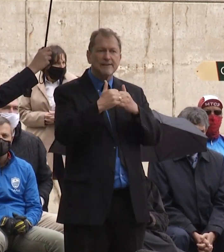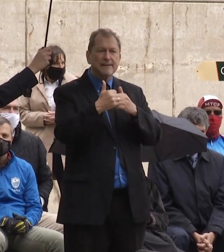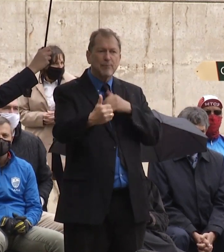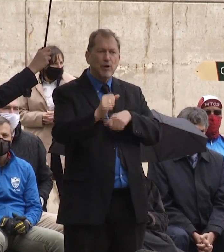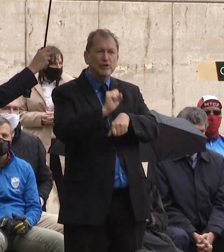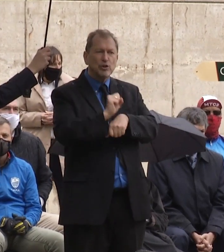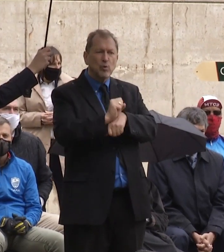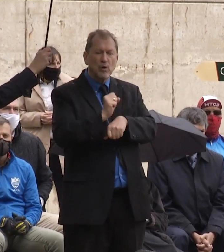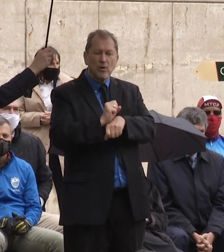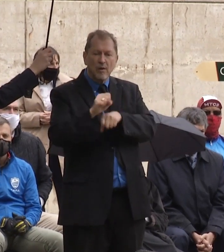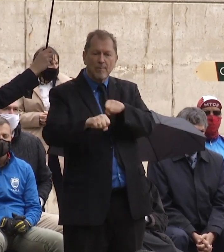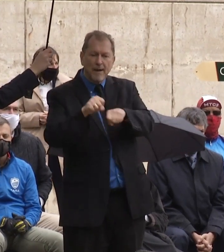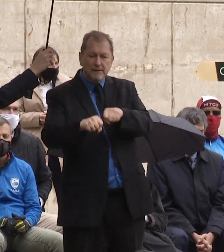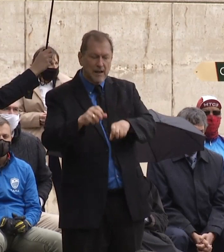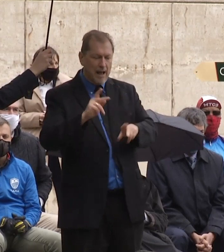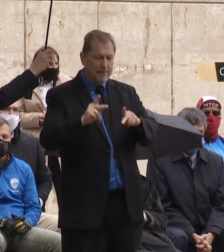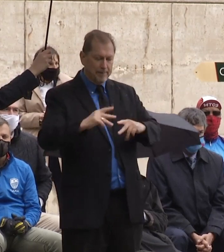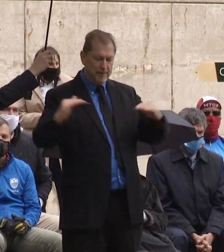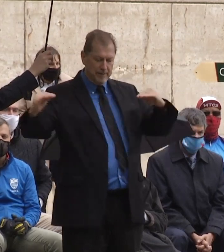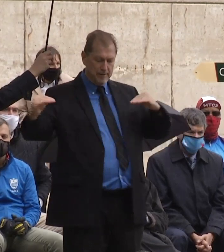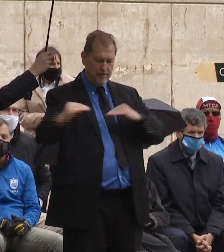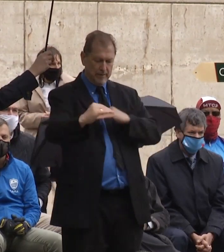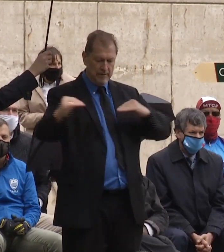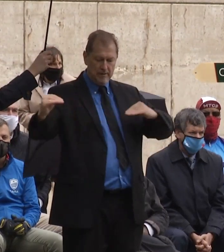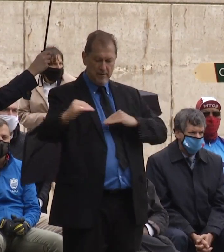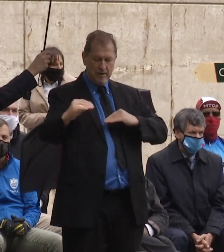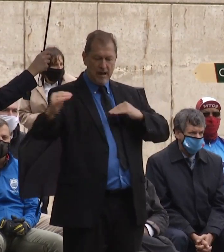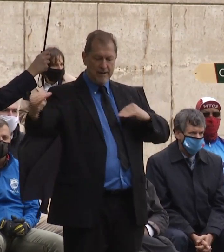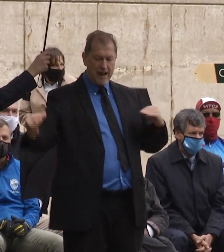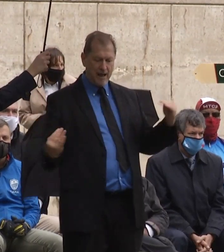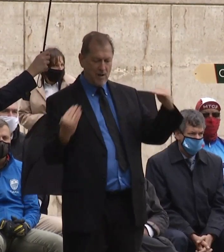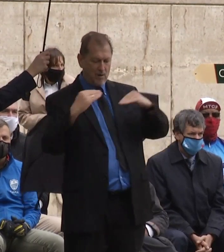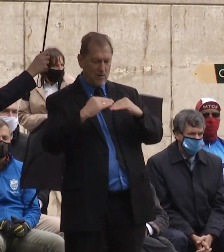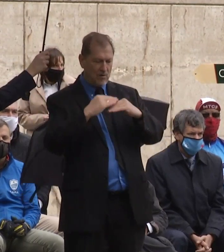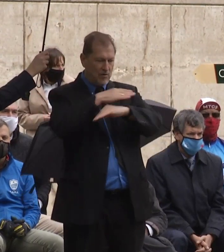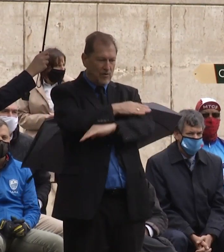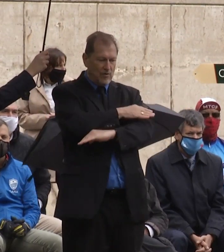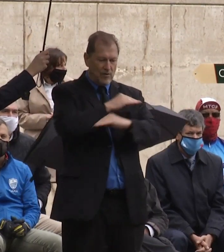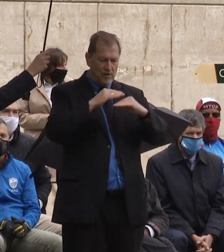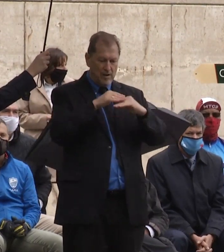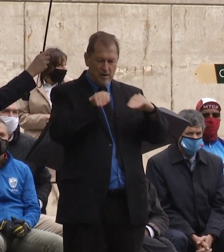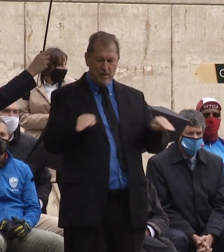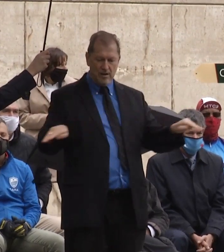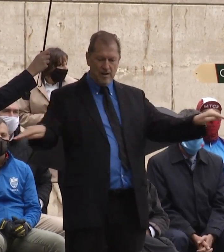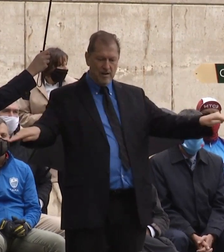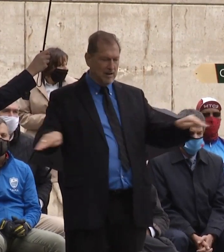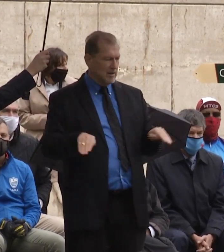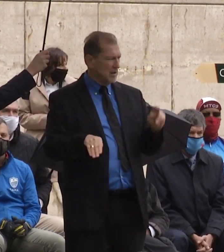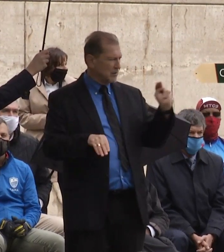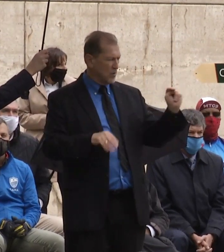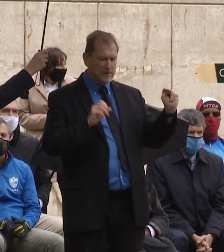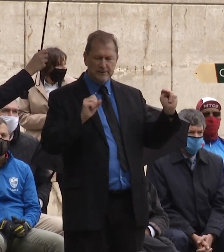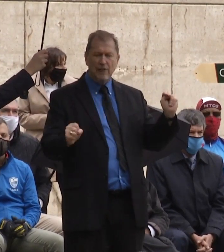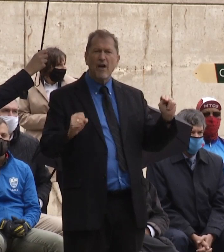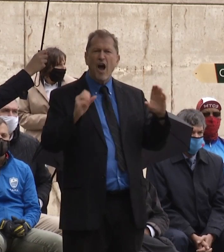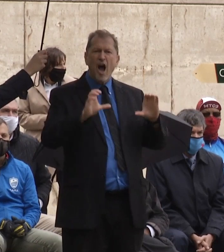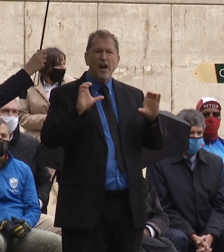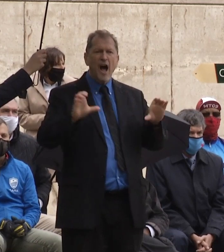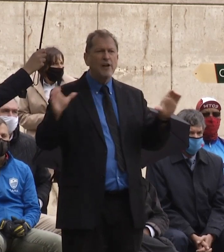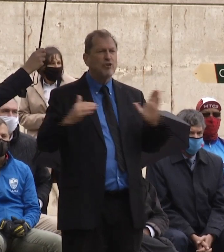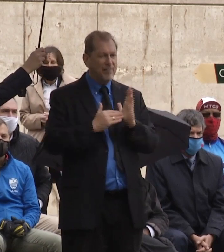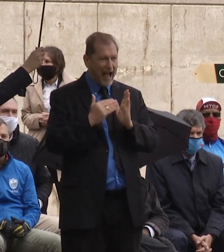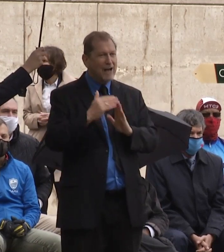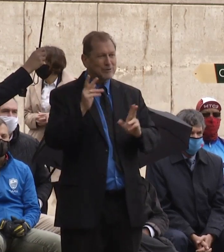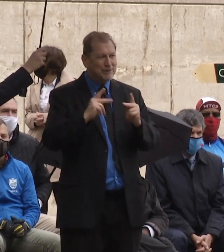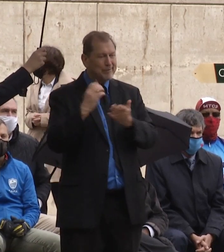been doing, and now we're like seamlessly connecting, as you heard, our lakefront north and south for the hundreds and thousands of people who use it throughout the